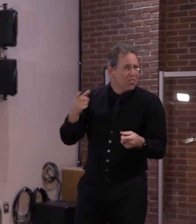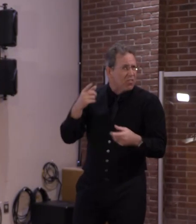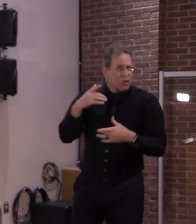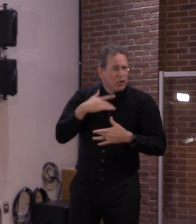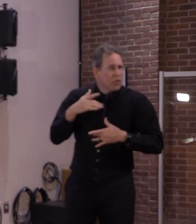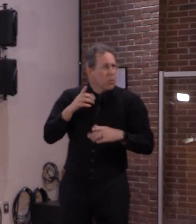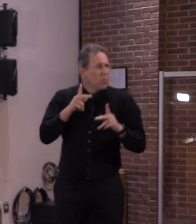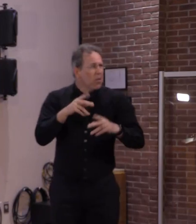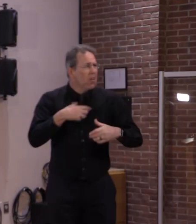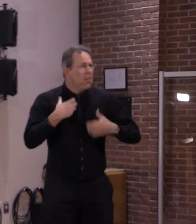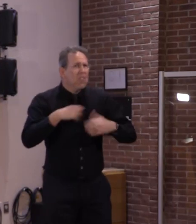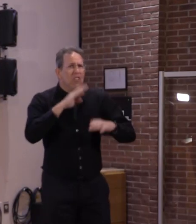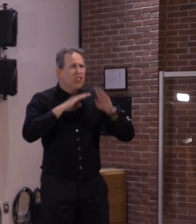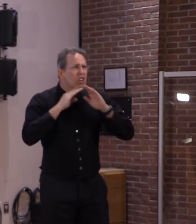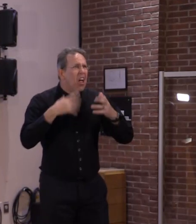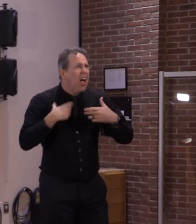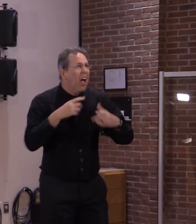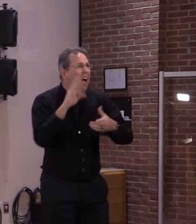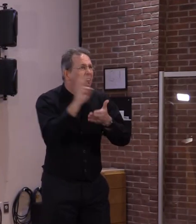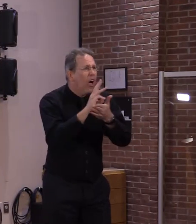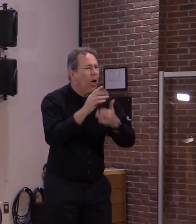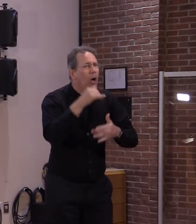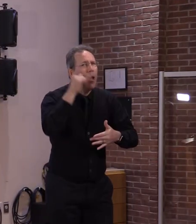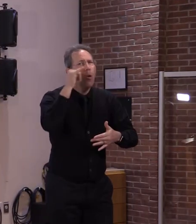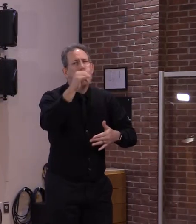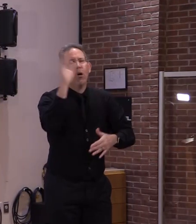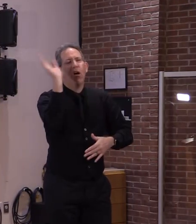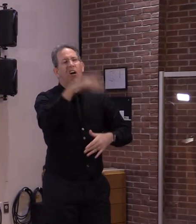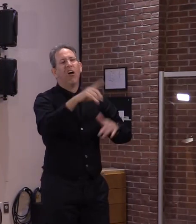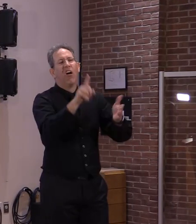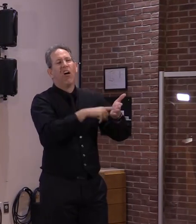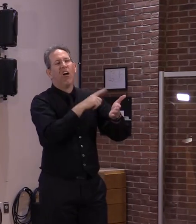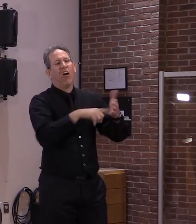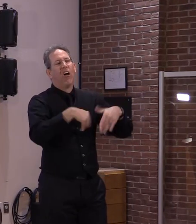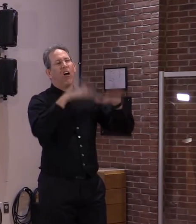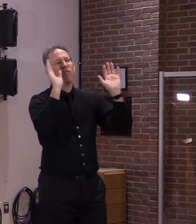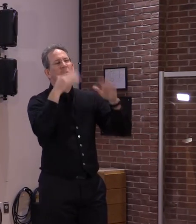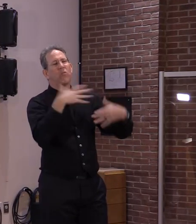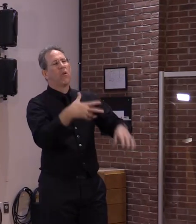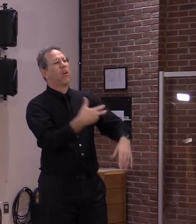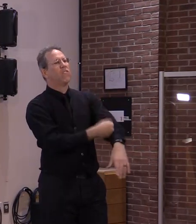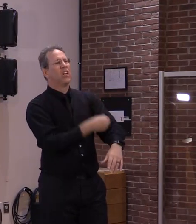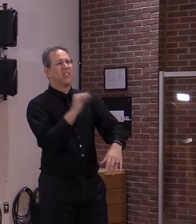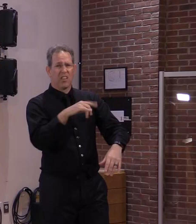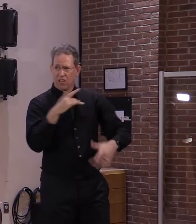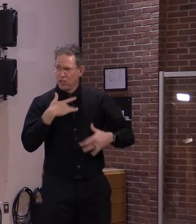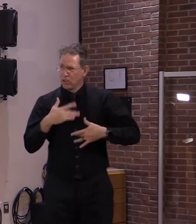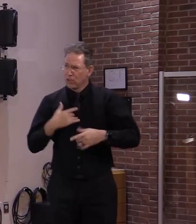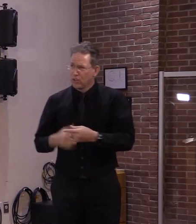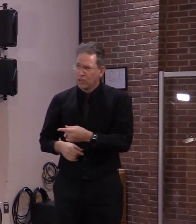off with responding to get it?